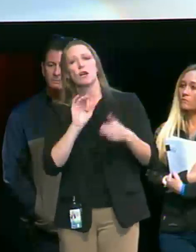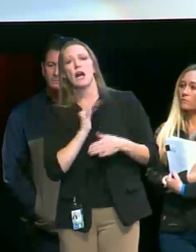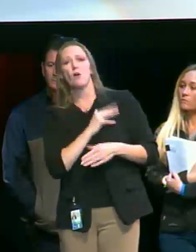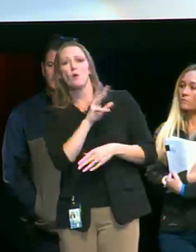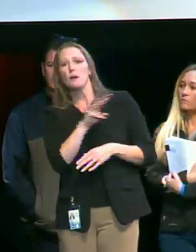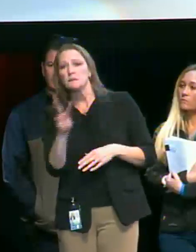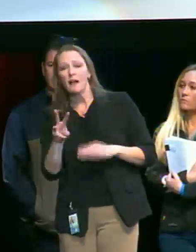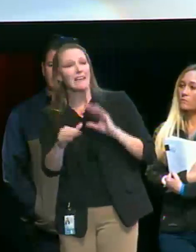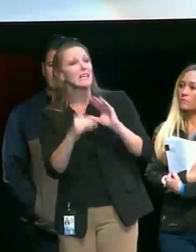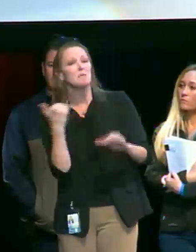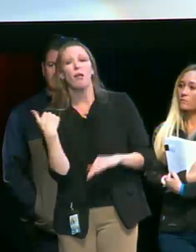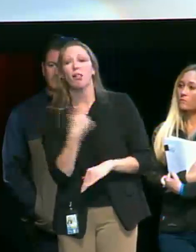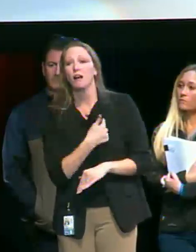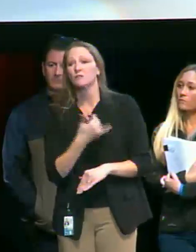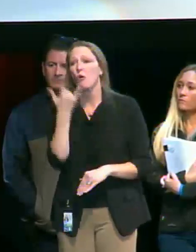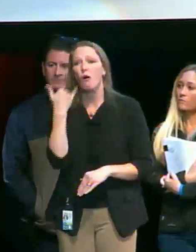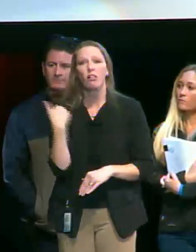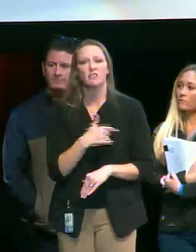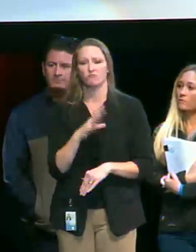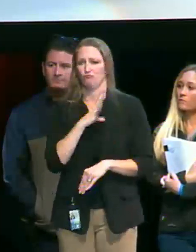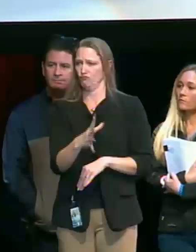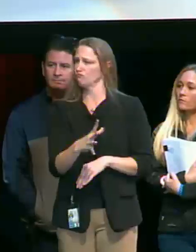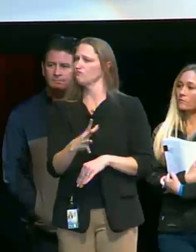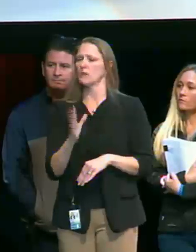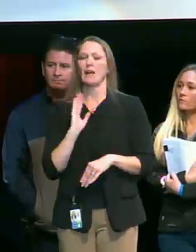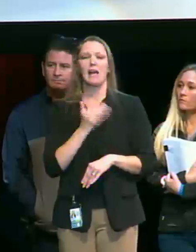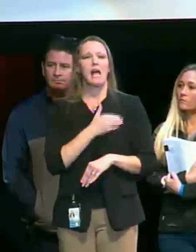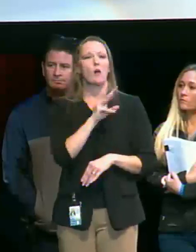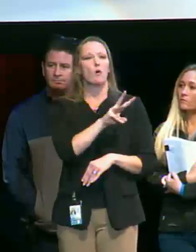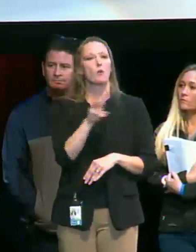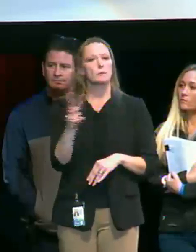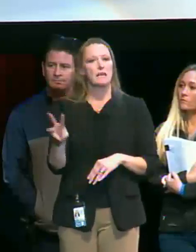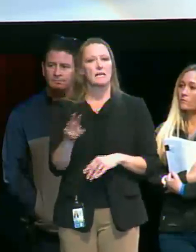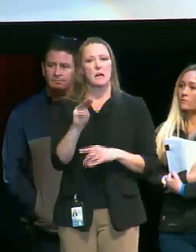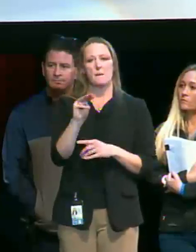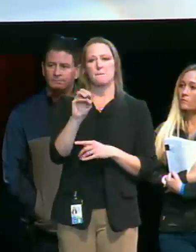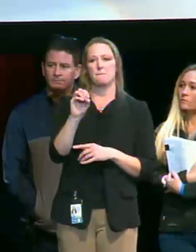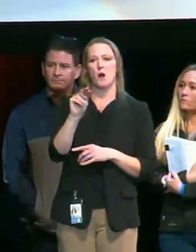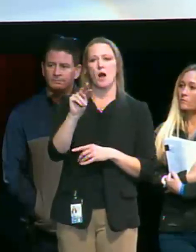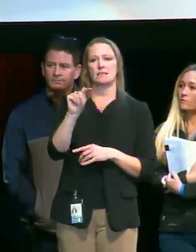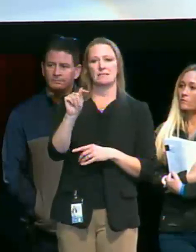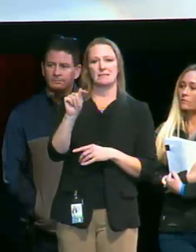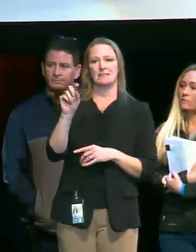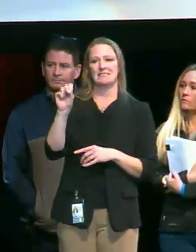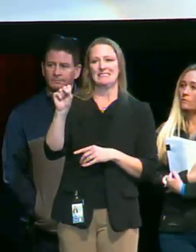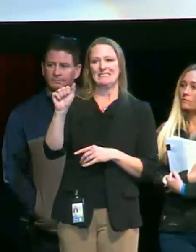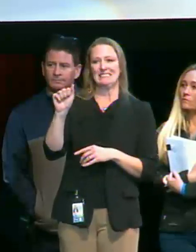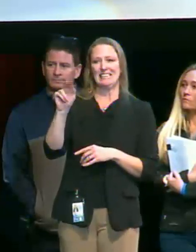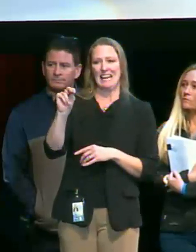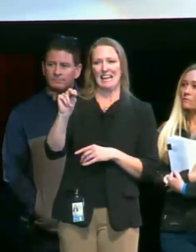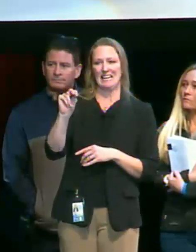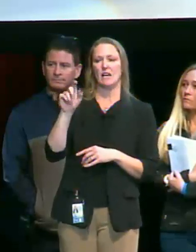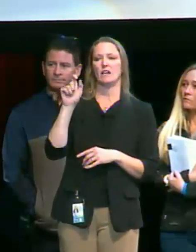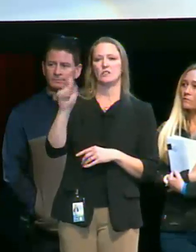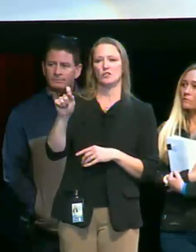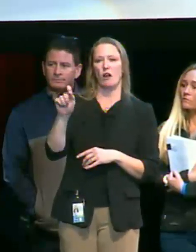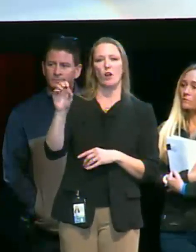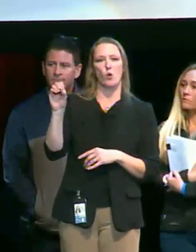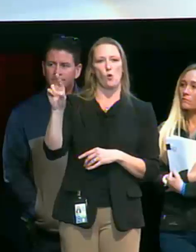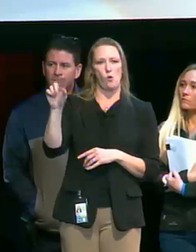send us an email or you can call us. Our website is montsan.org,